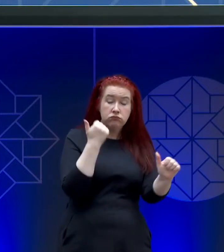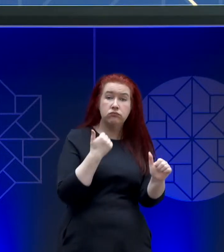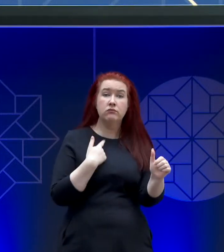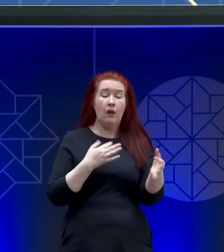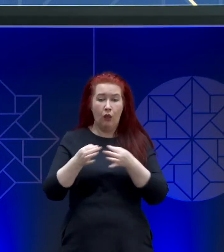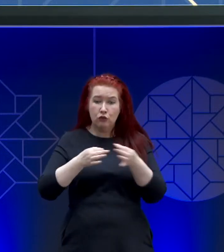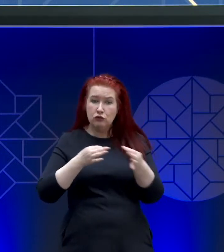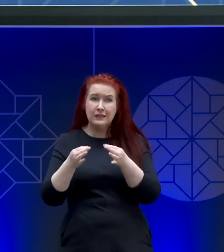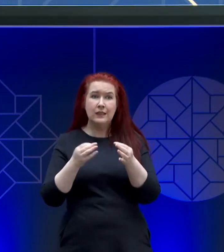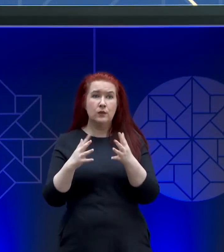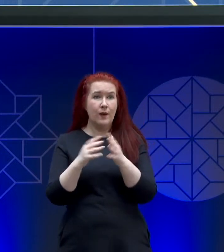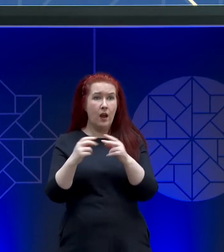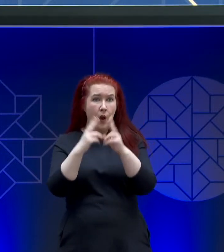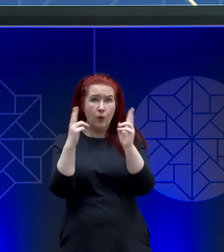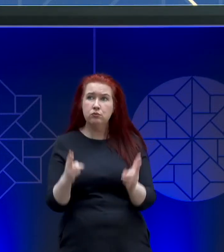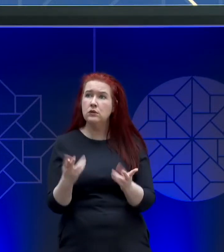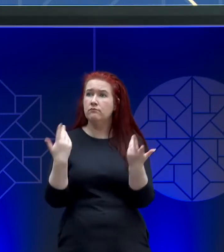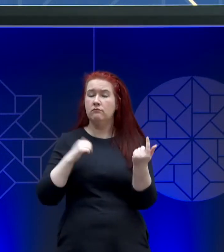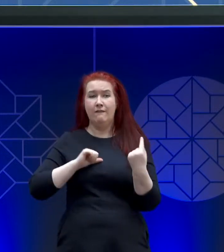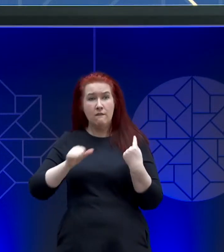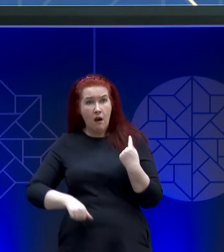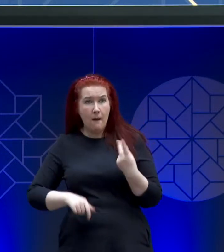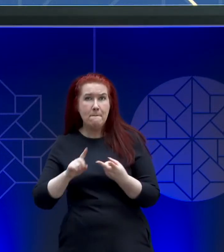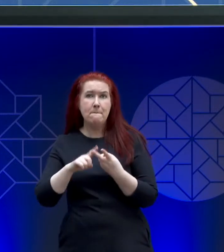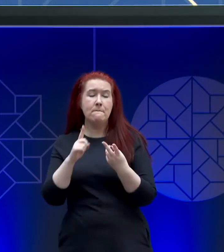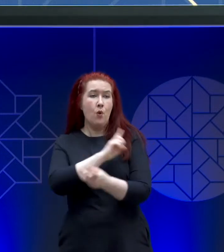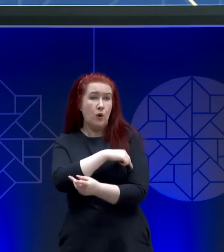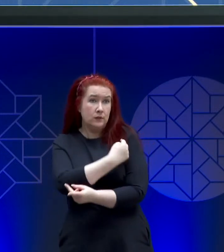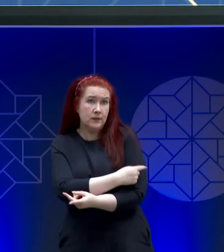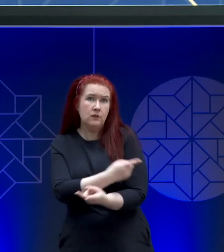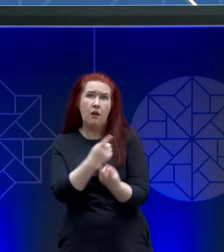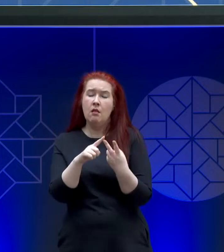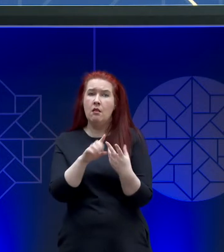logistics warehouses, farmers, hospitals,